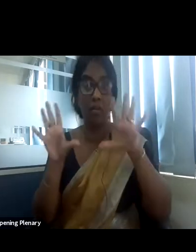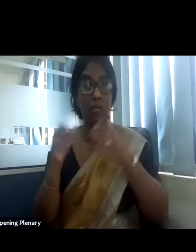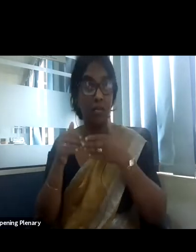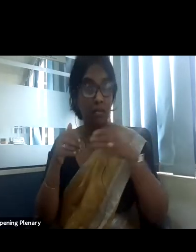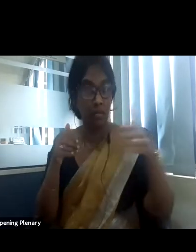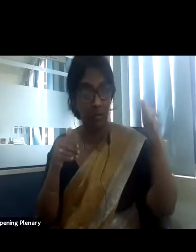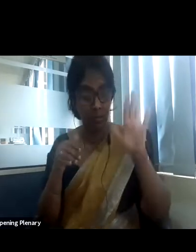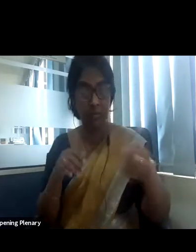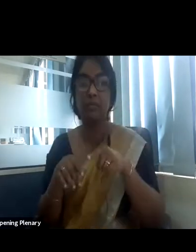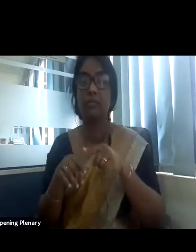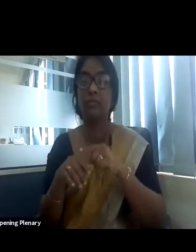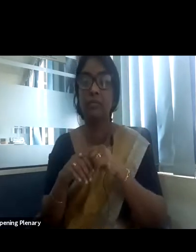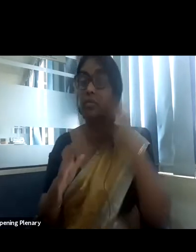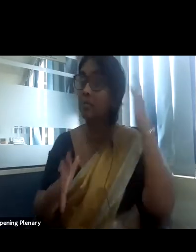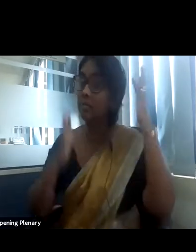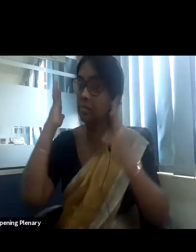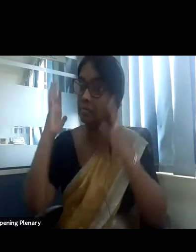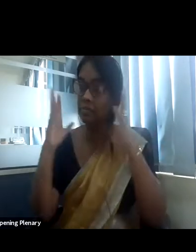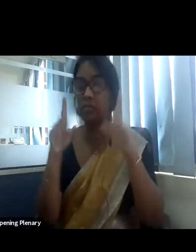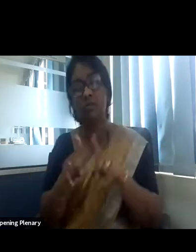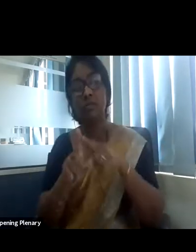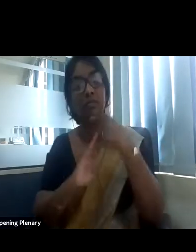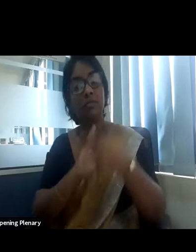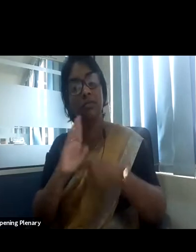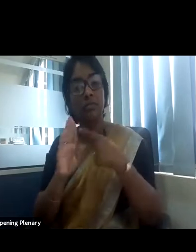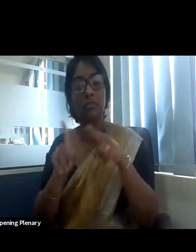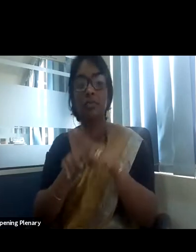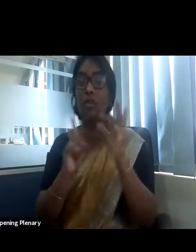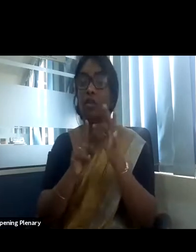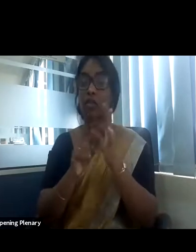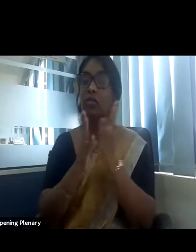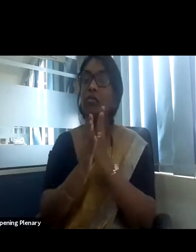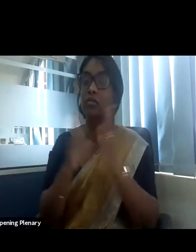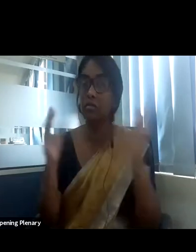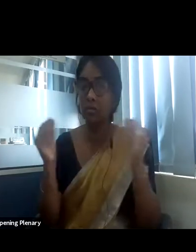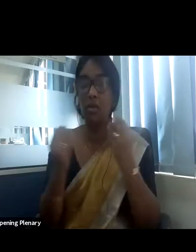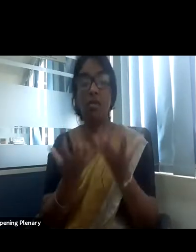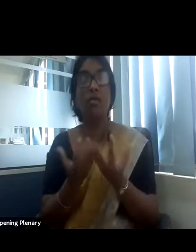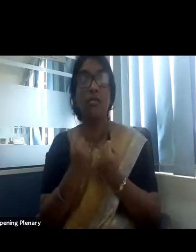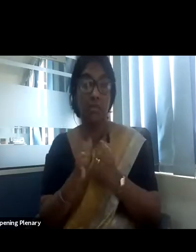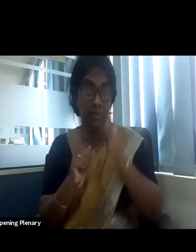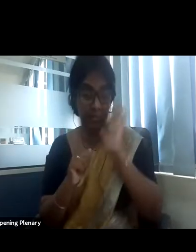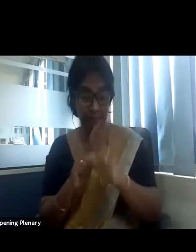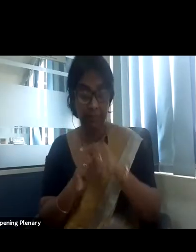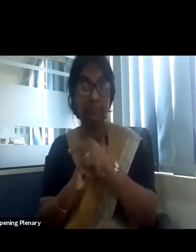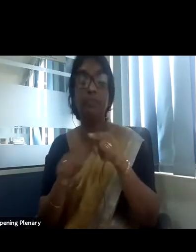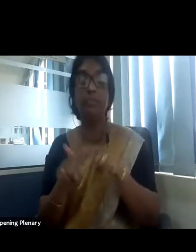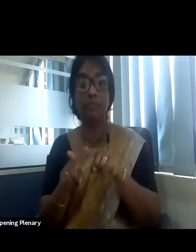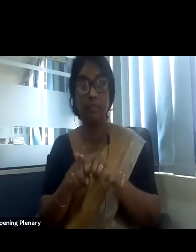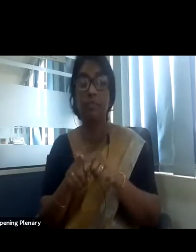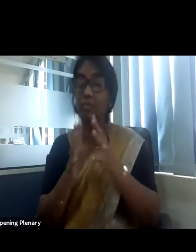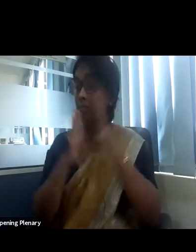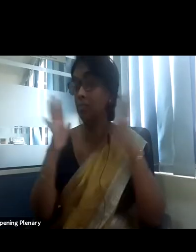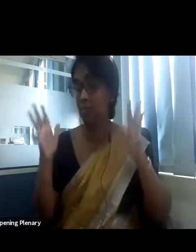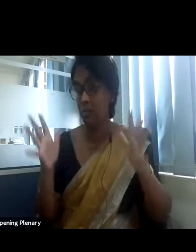national poverty, especially extreme poverty levels, have declined, and in some places quite radically, wealth inequality in the world has been